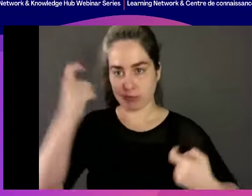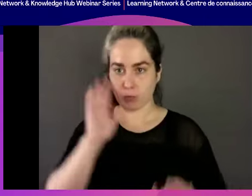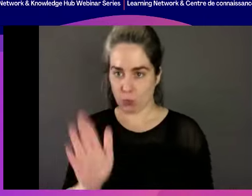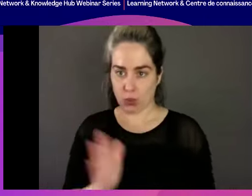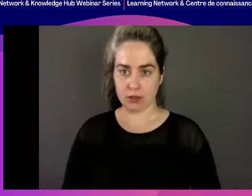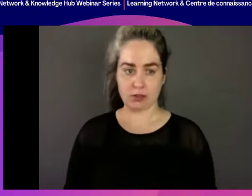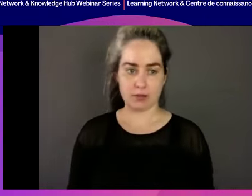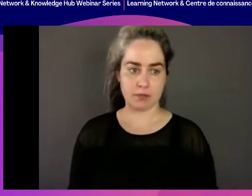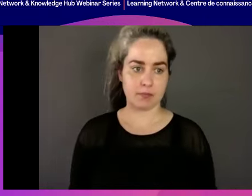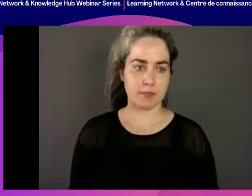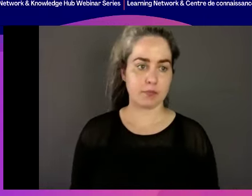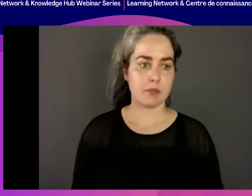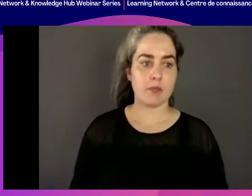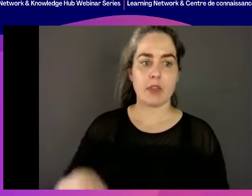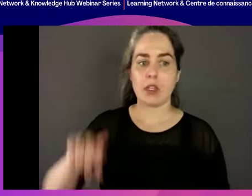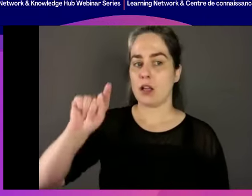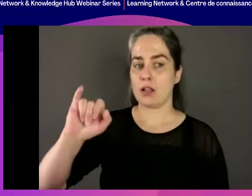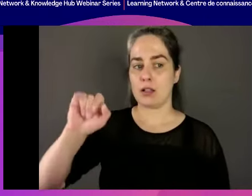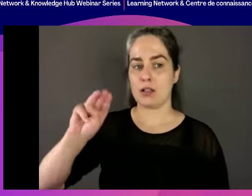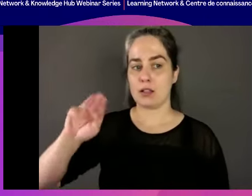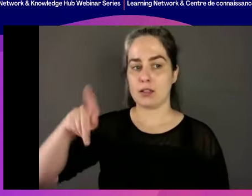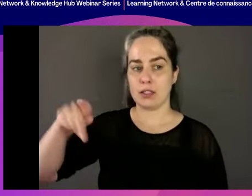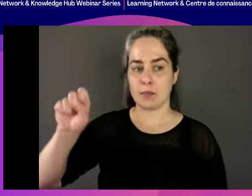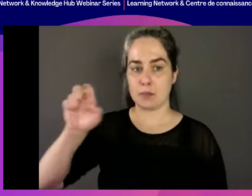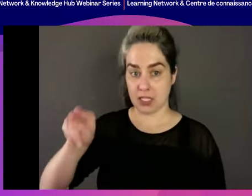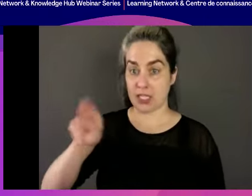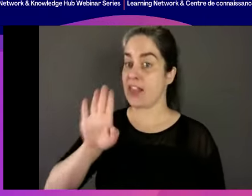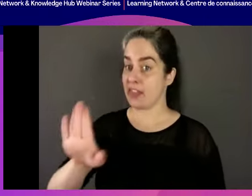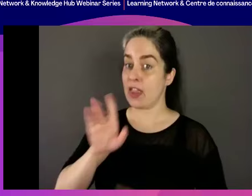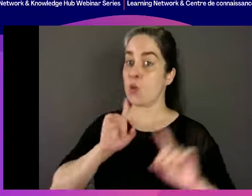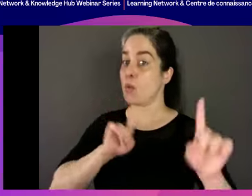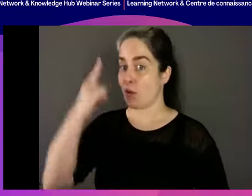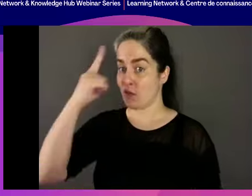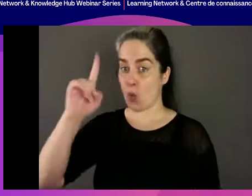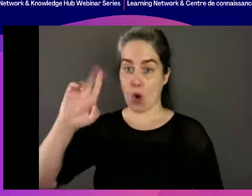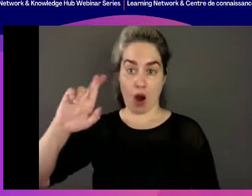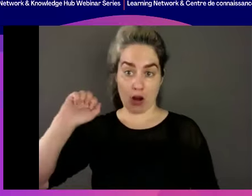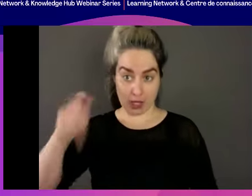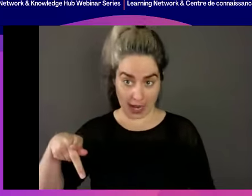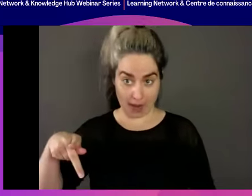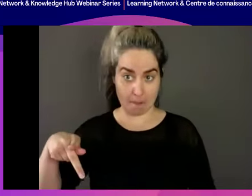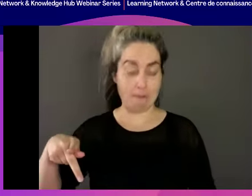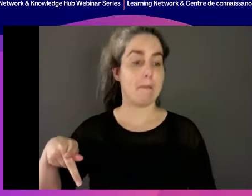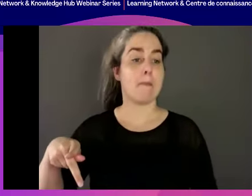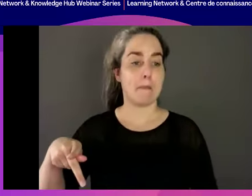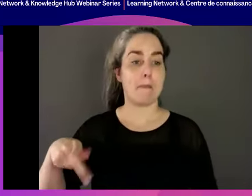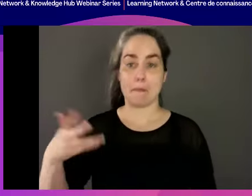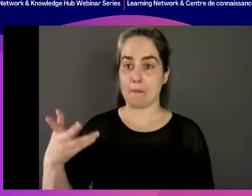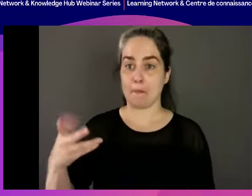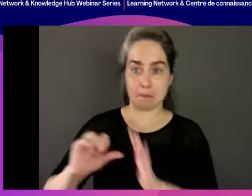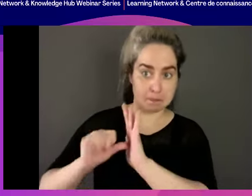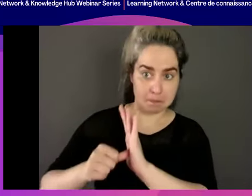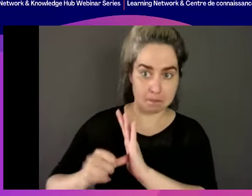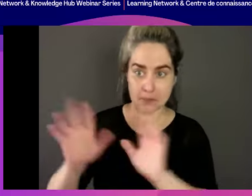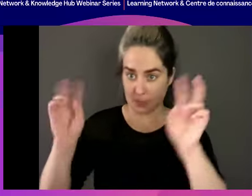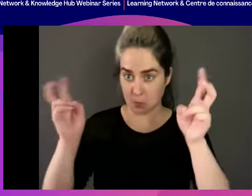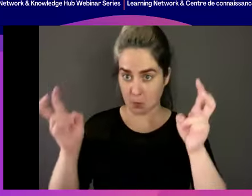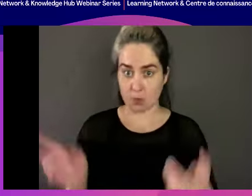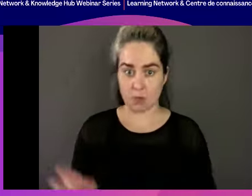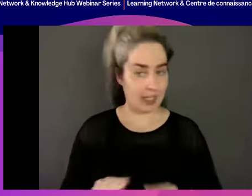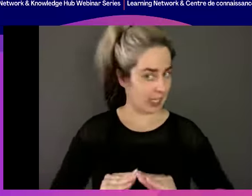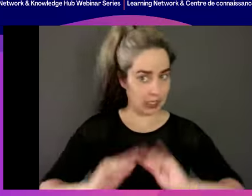who their report for RCAP that was talking about this issue. And they pointed out very